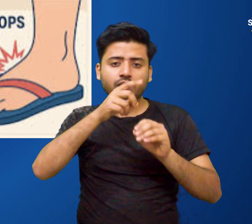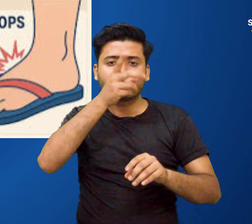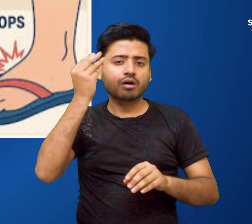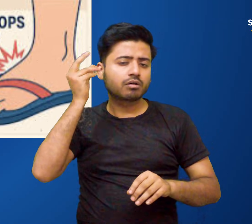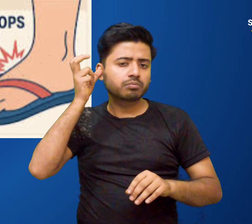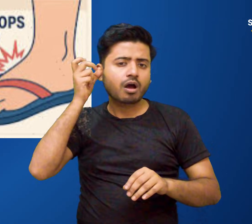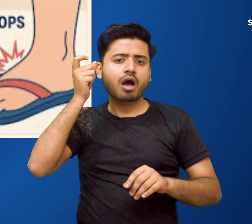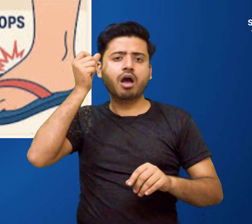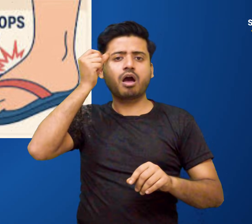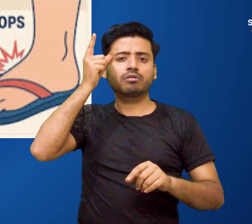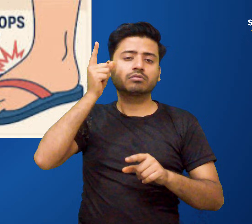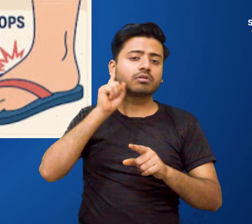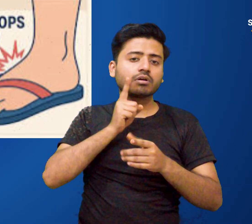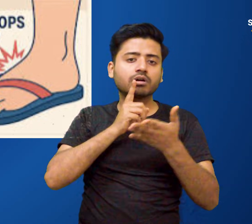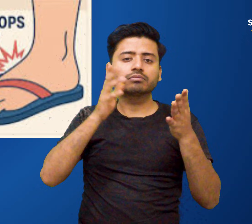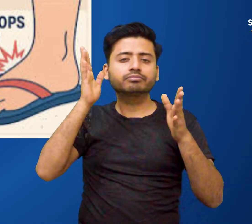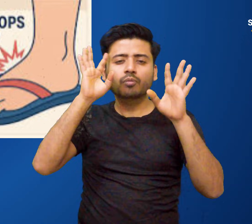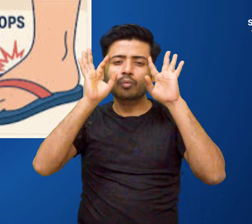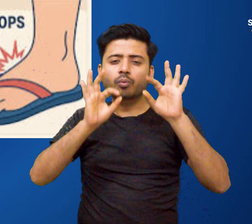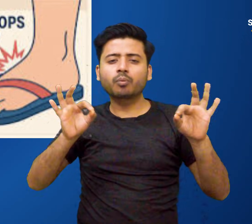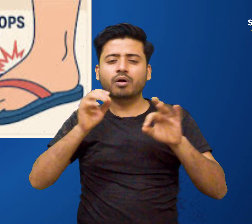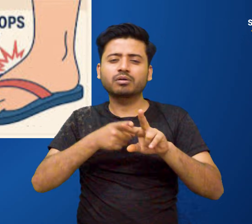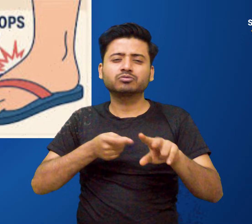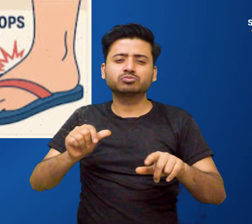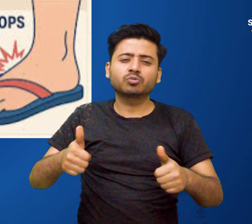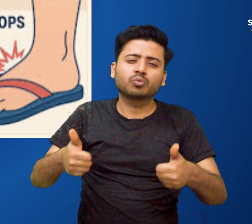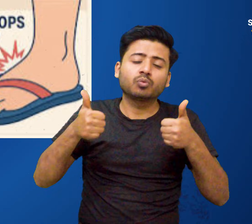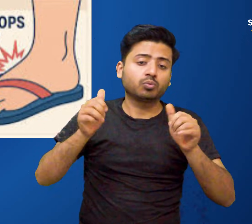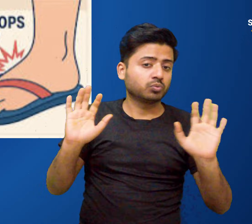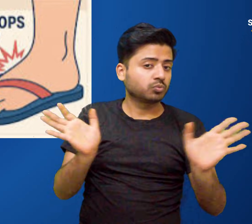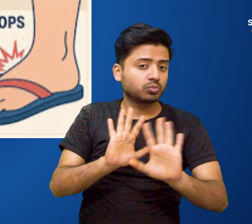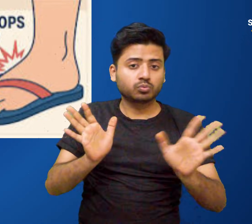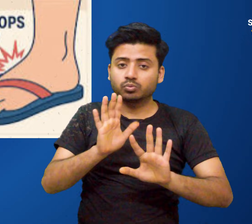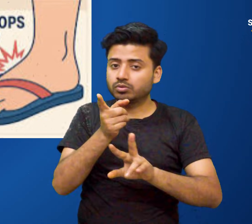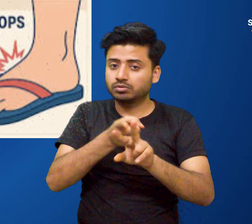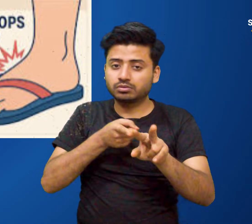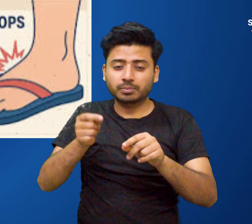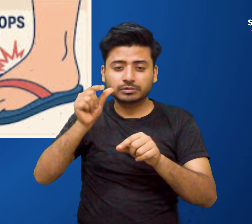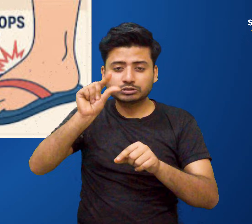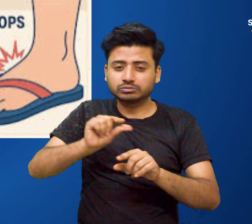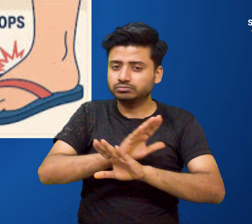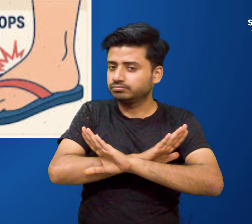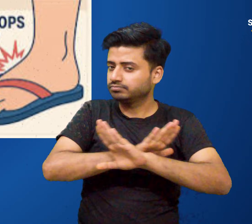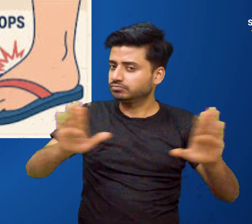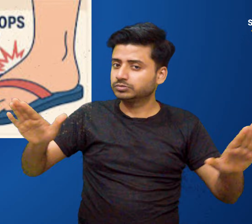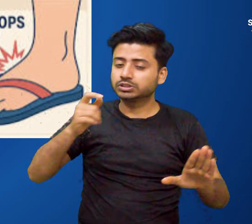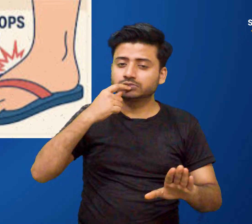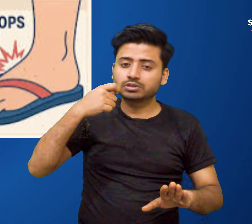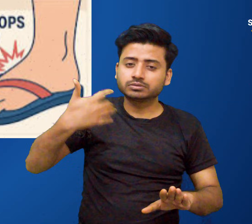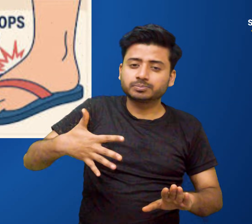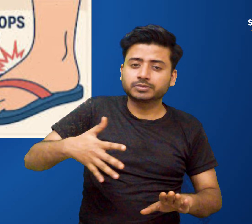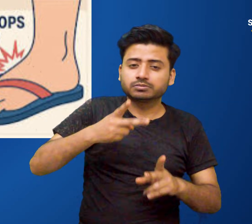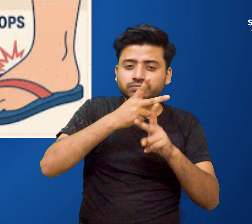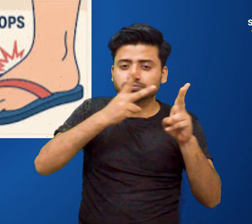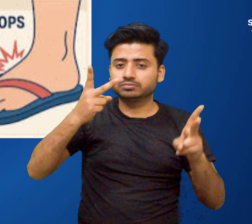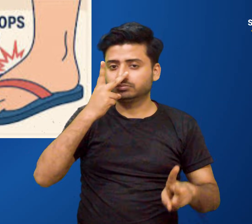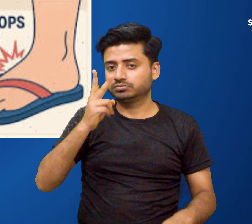traction online, the scientific consensus suggests the risk to the average wearer is low under normal conditions. The facts